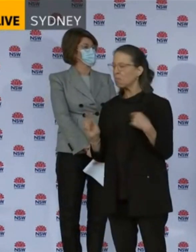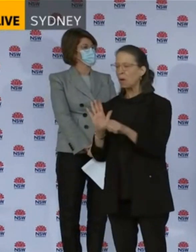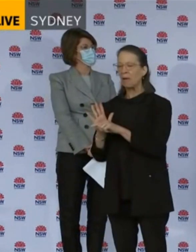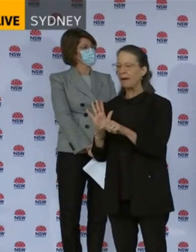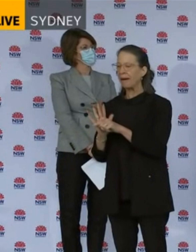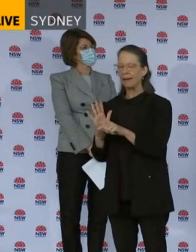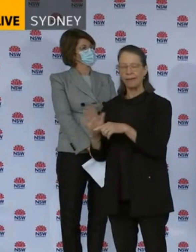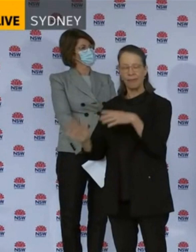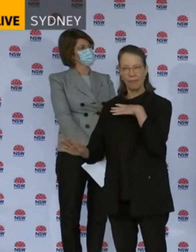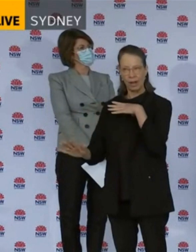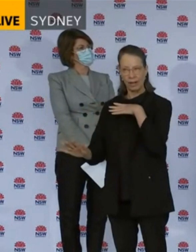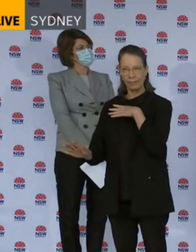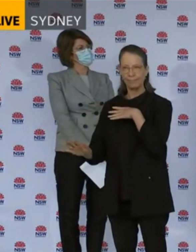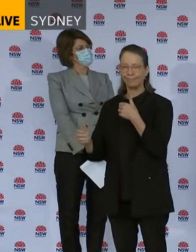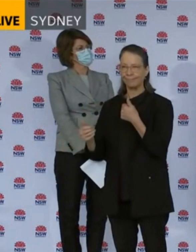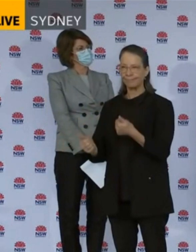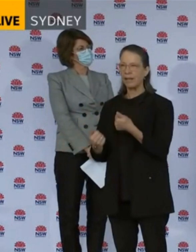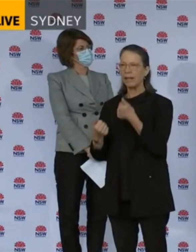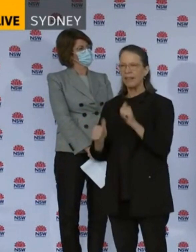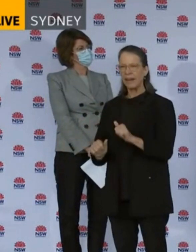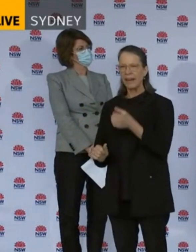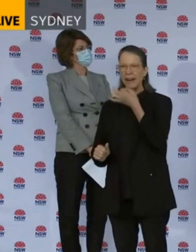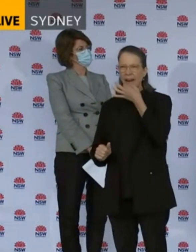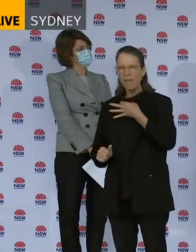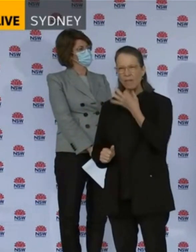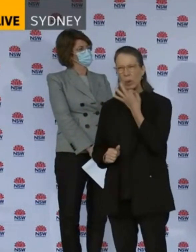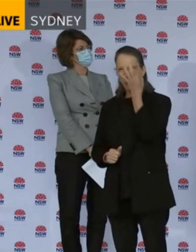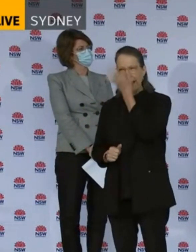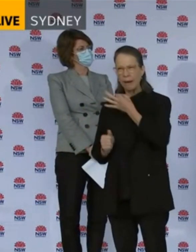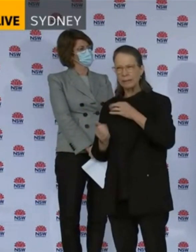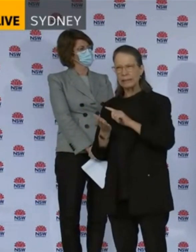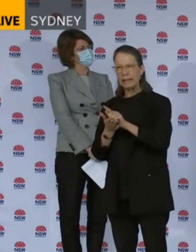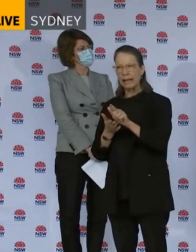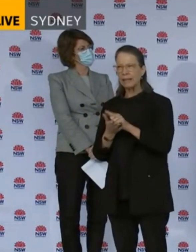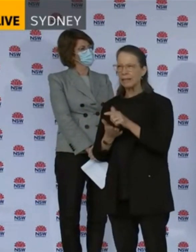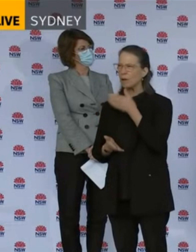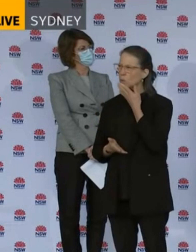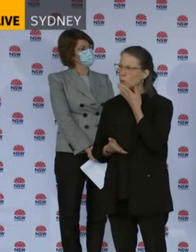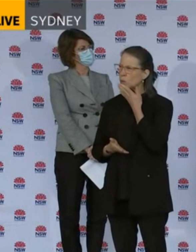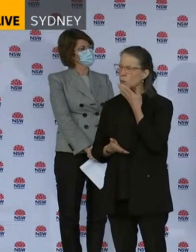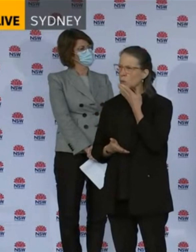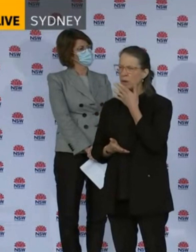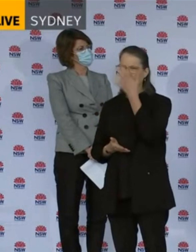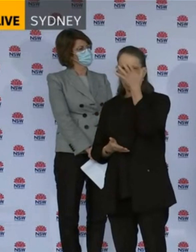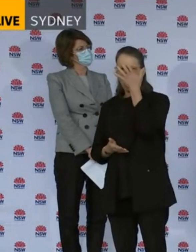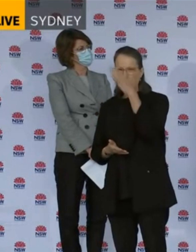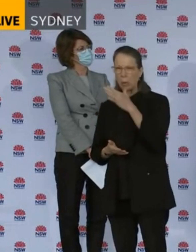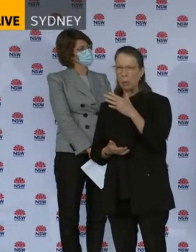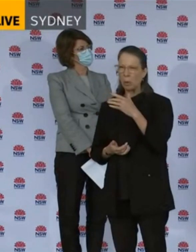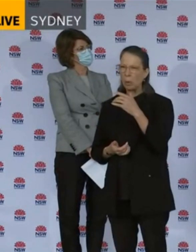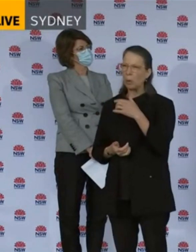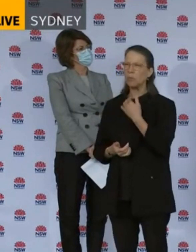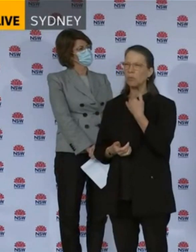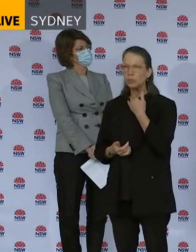so, but actually a few hours later thought they had some symptoms, went and got another